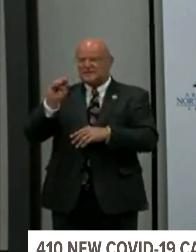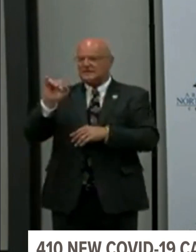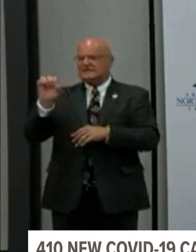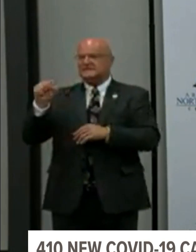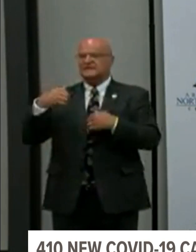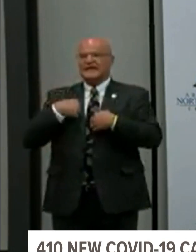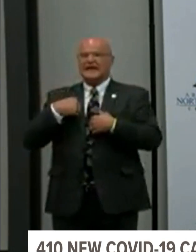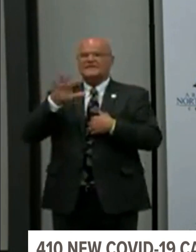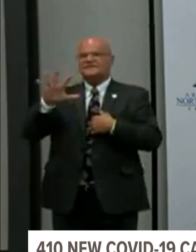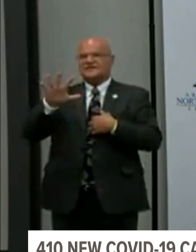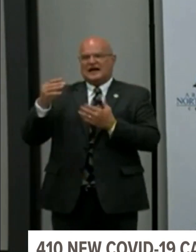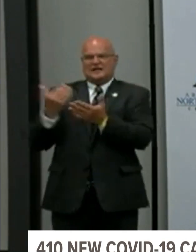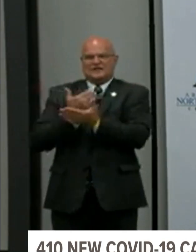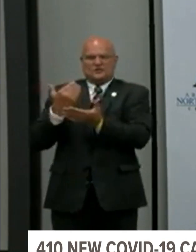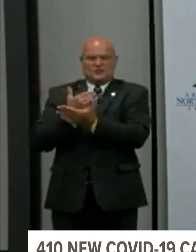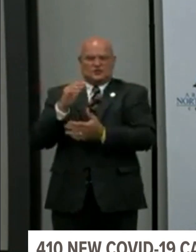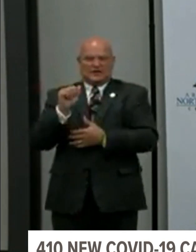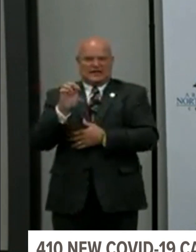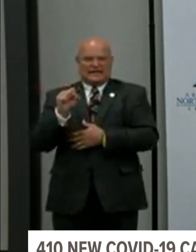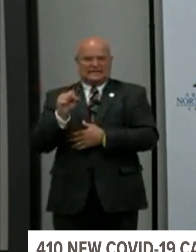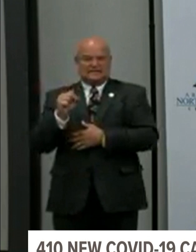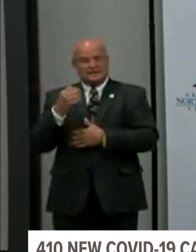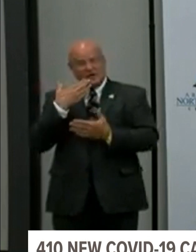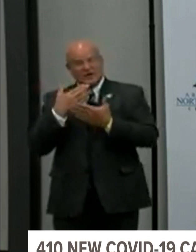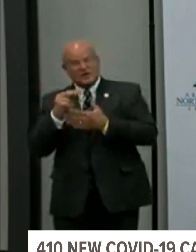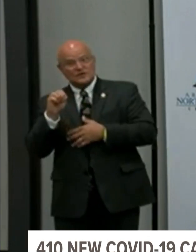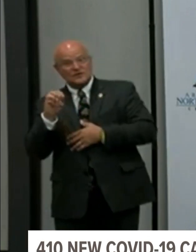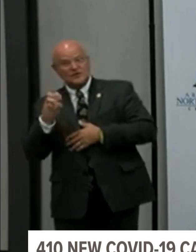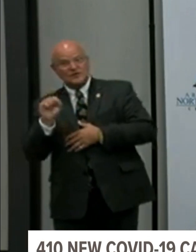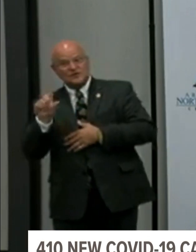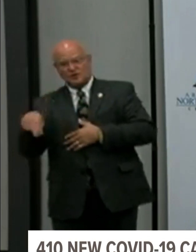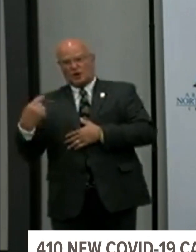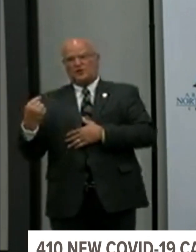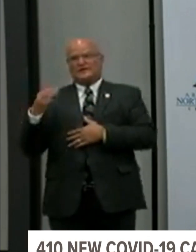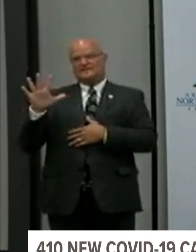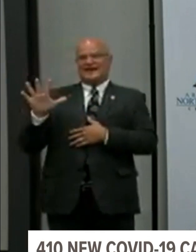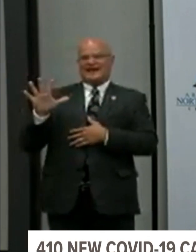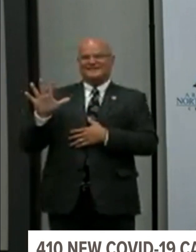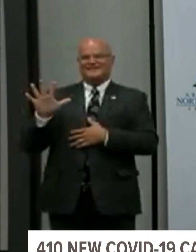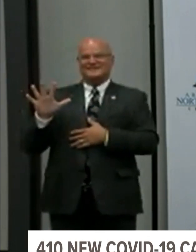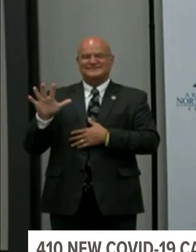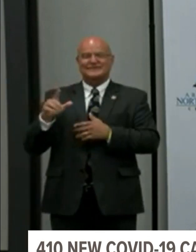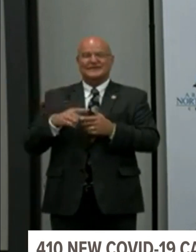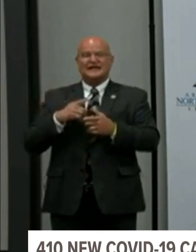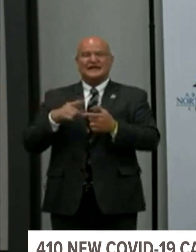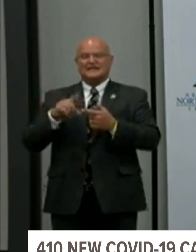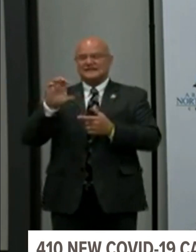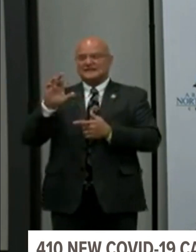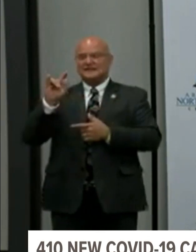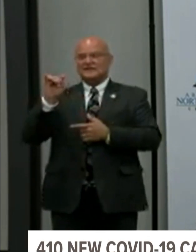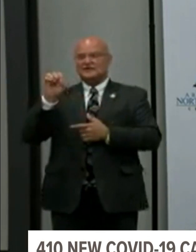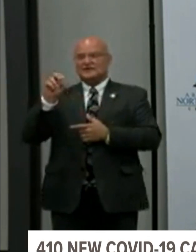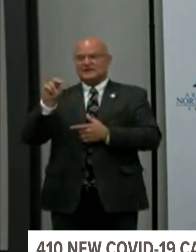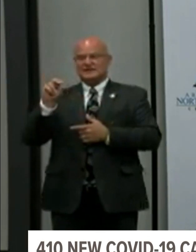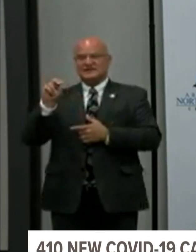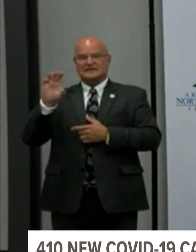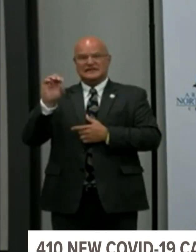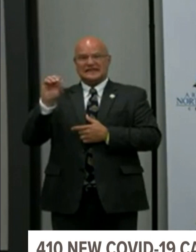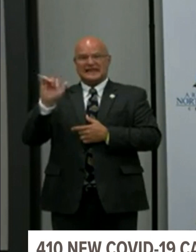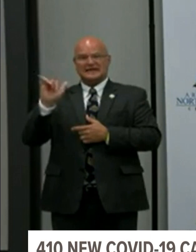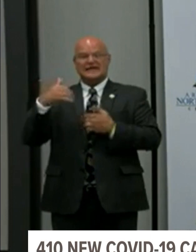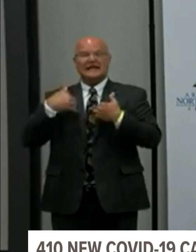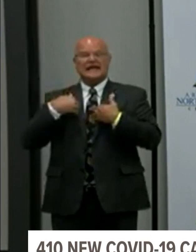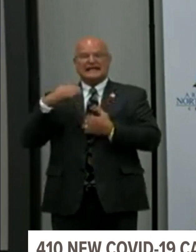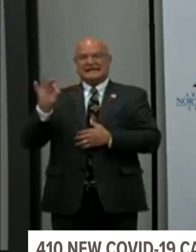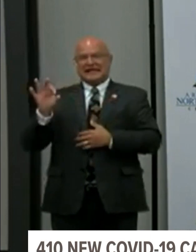County had 5 new cases, so that's good news that it was just 5 new cases. And then Crittenden County had 9 new